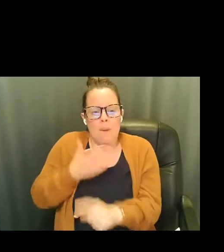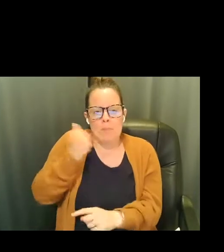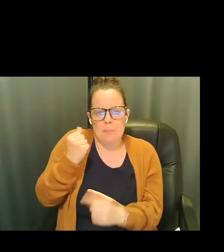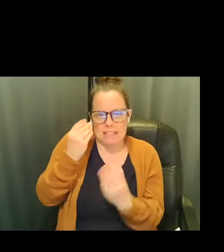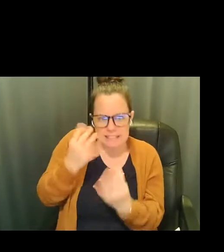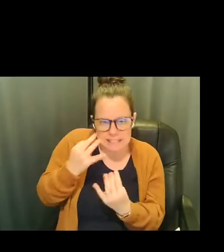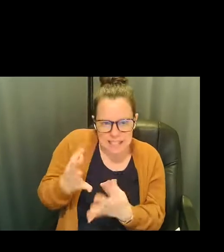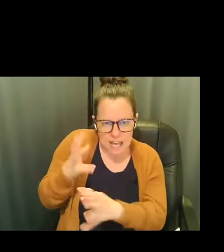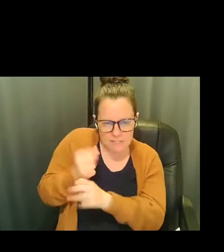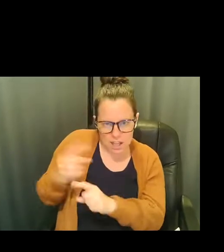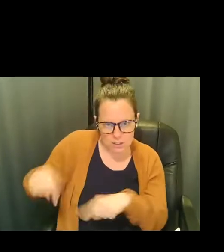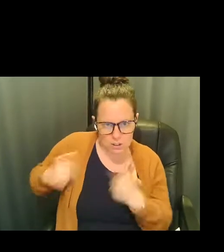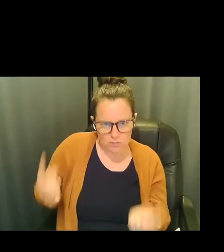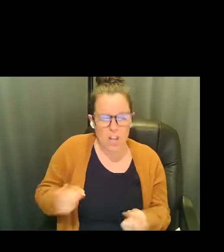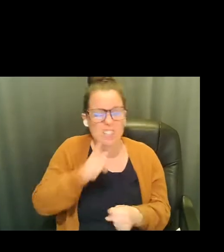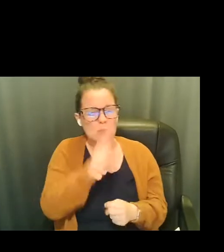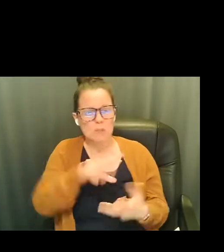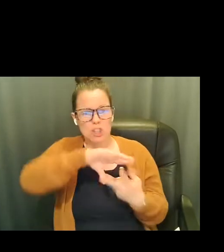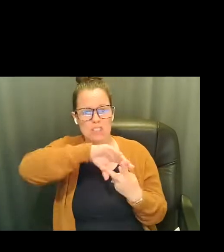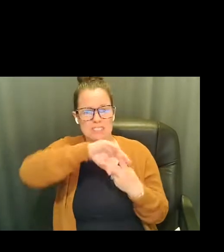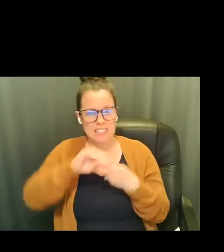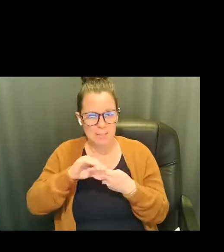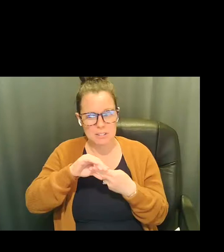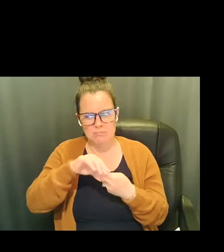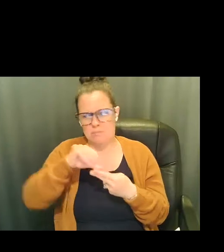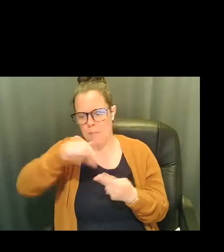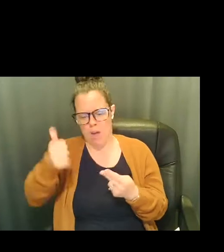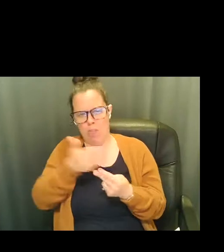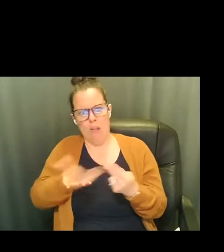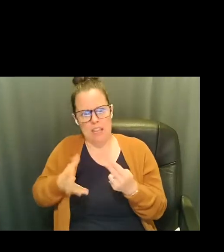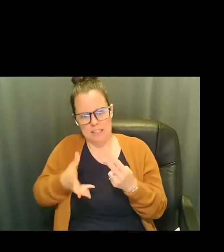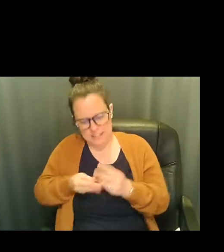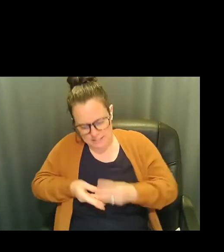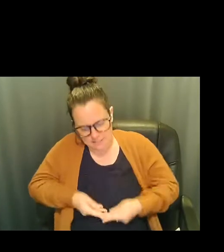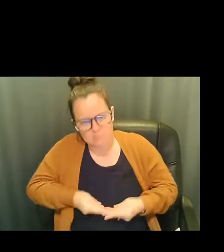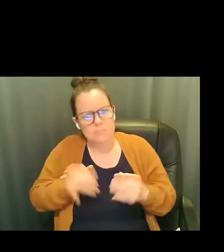So I'm sure it's a combination of things.